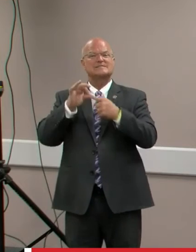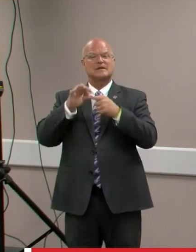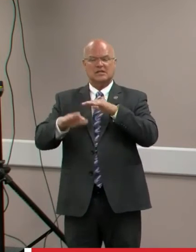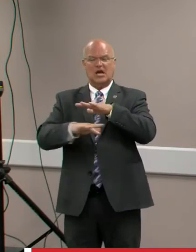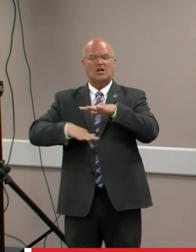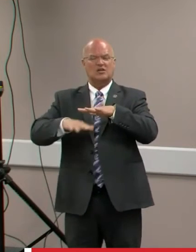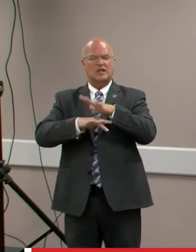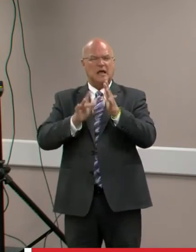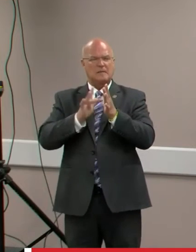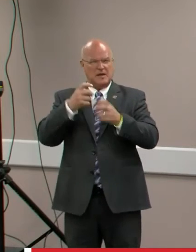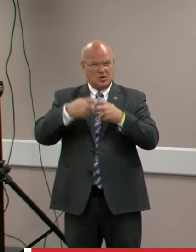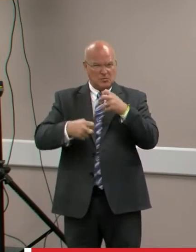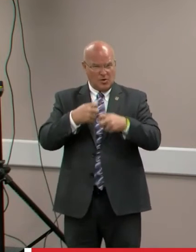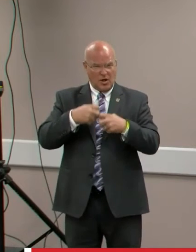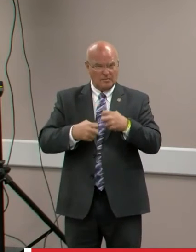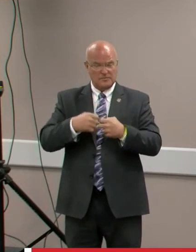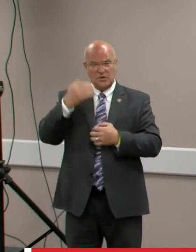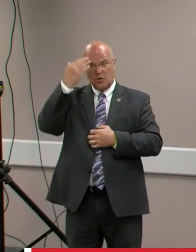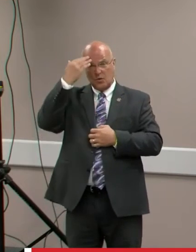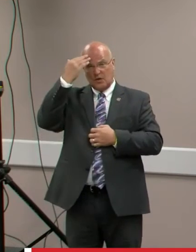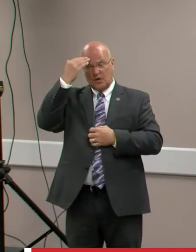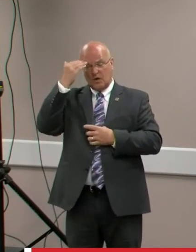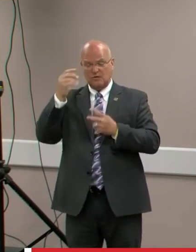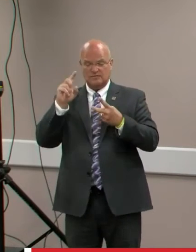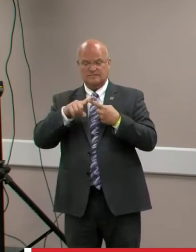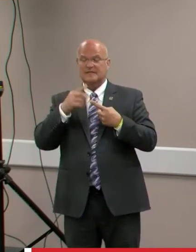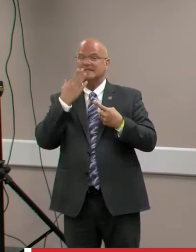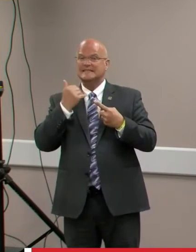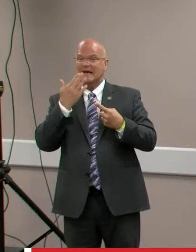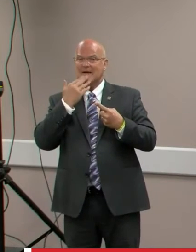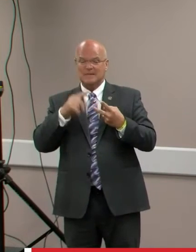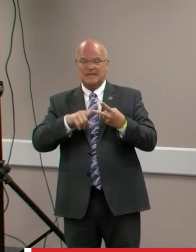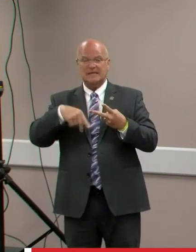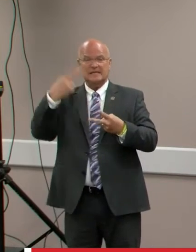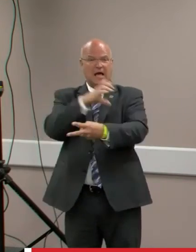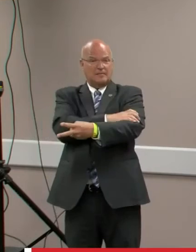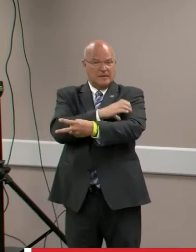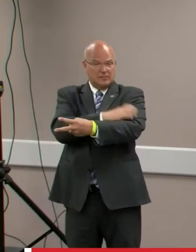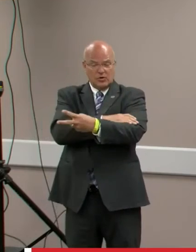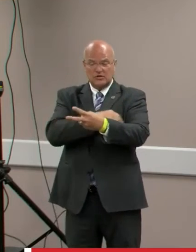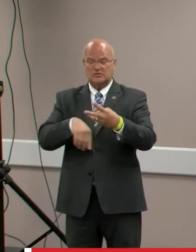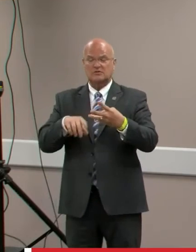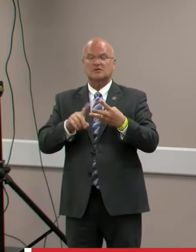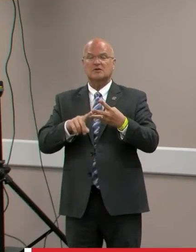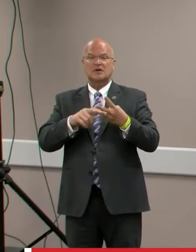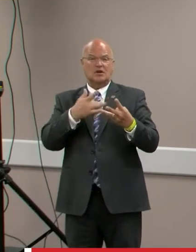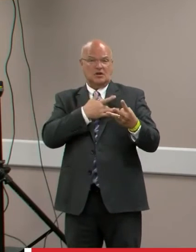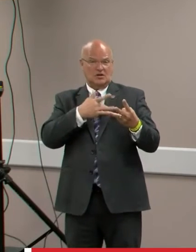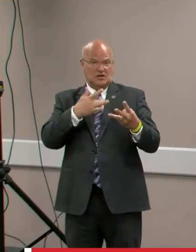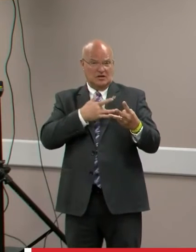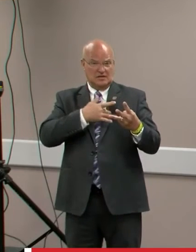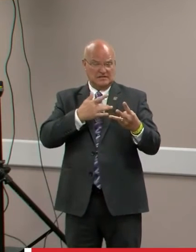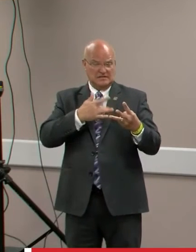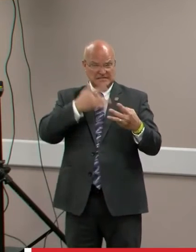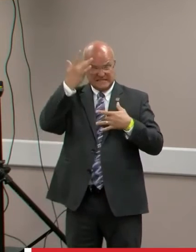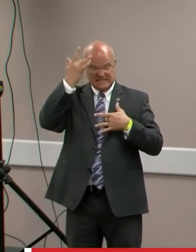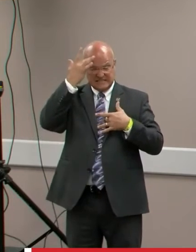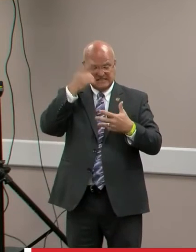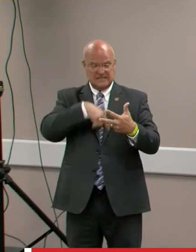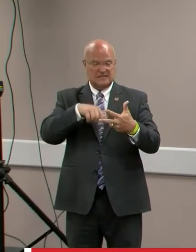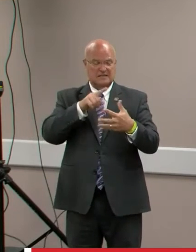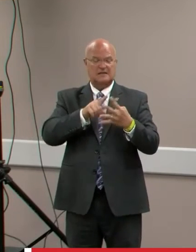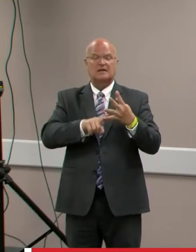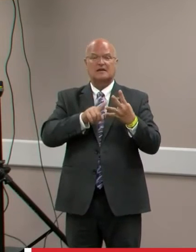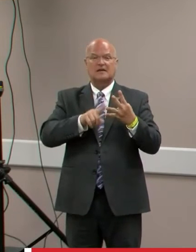underlying medical conditions. And we know that diabetes, high blood pressure, cardiovascular disease,